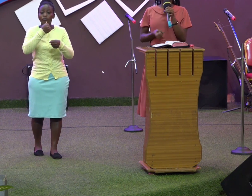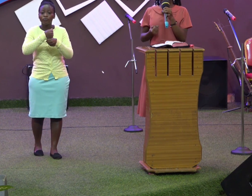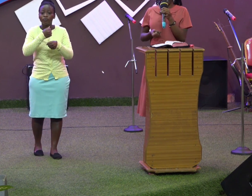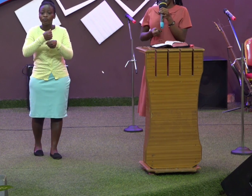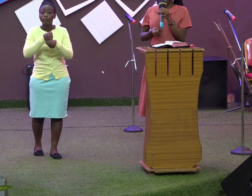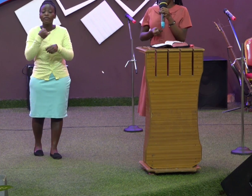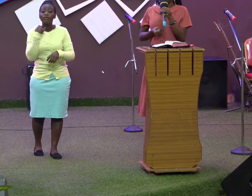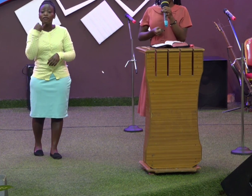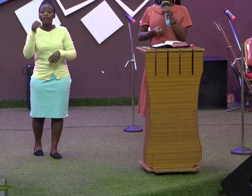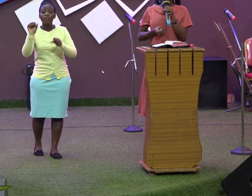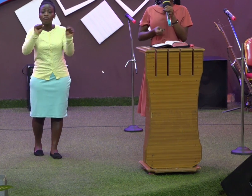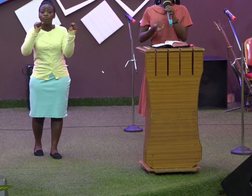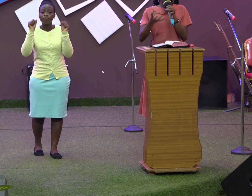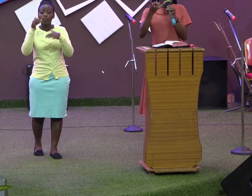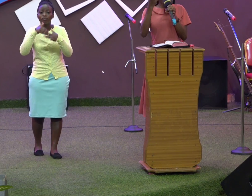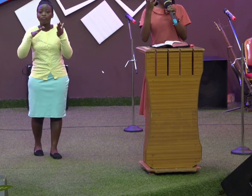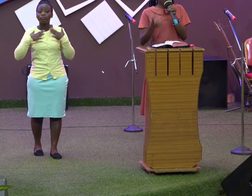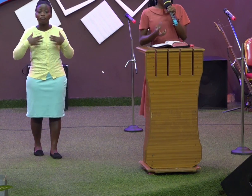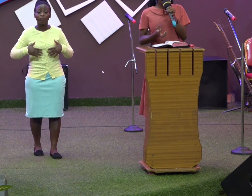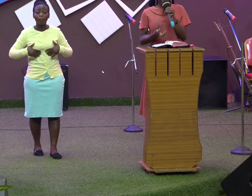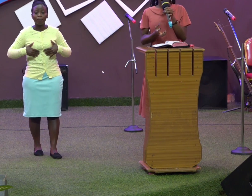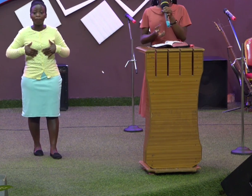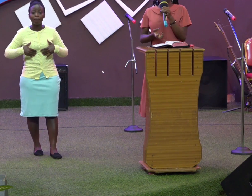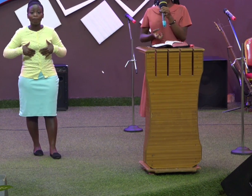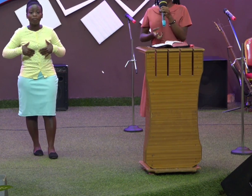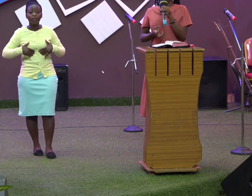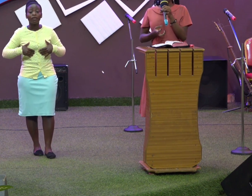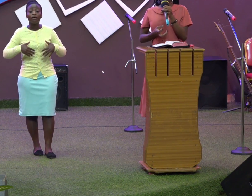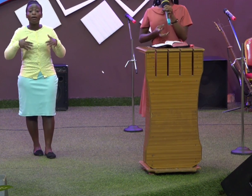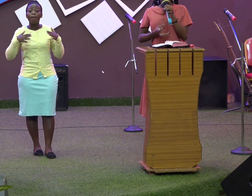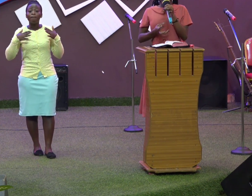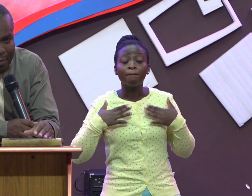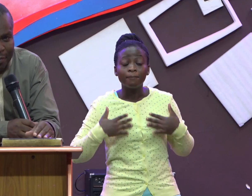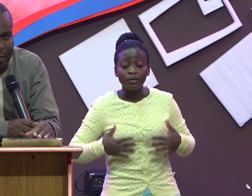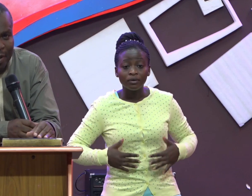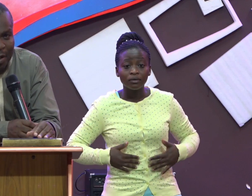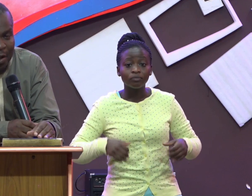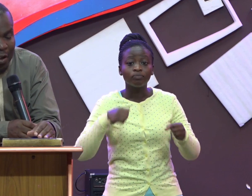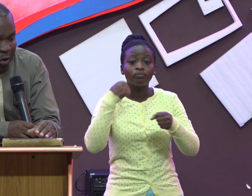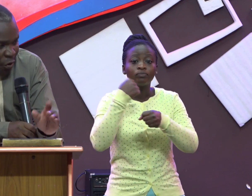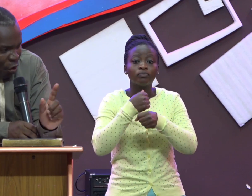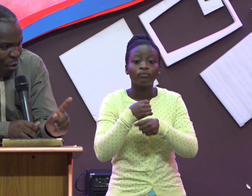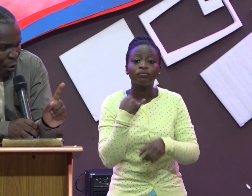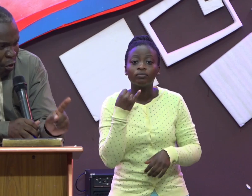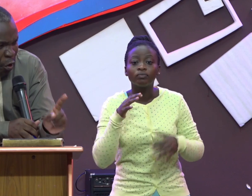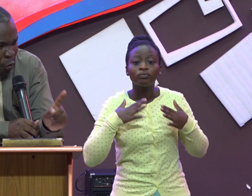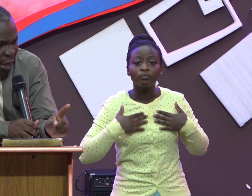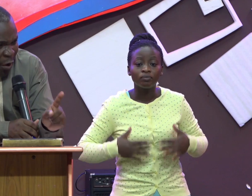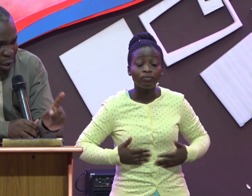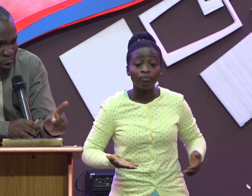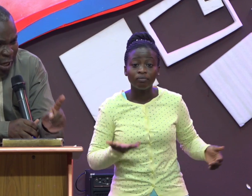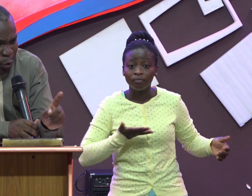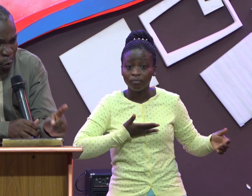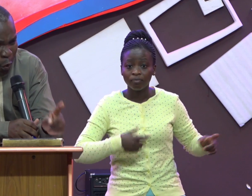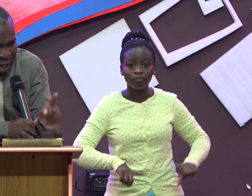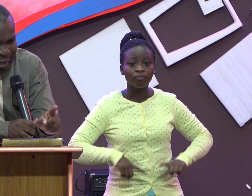strong physically. A body that always works out is the body that always has life.